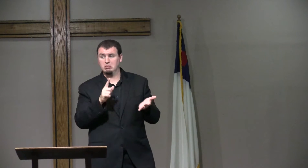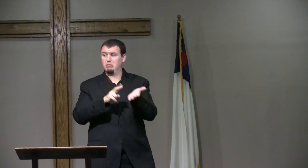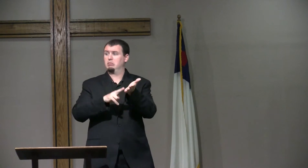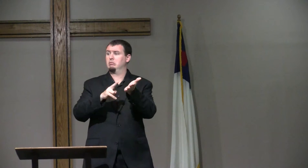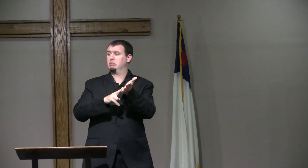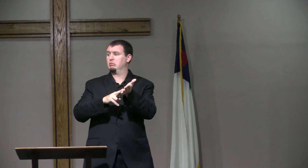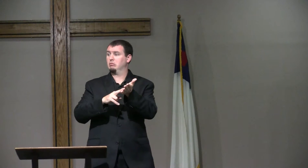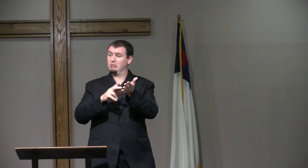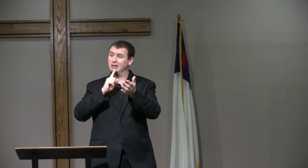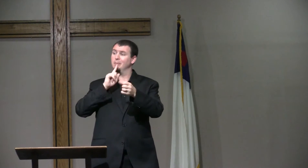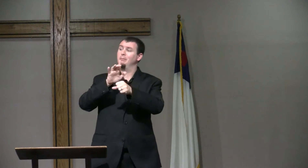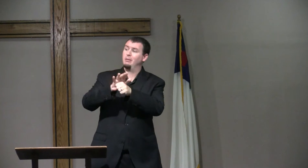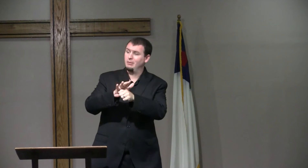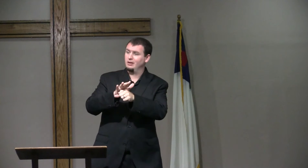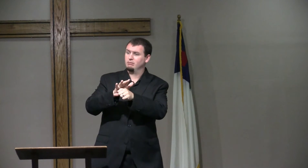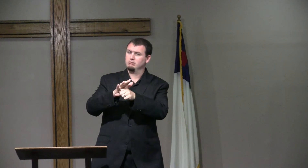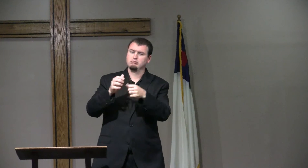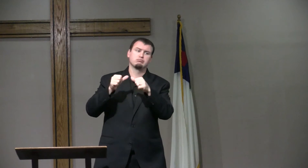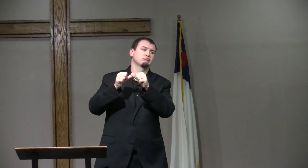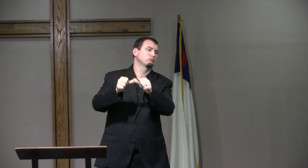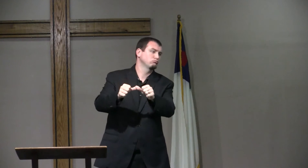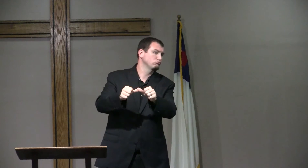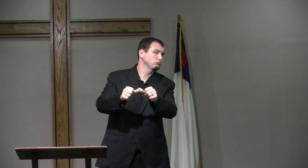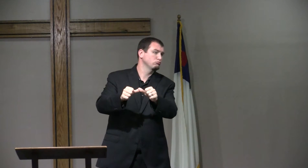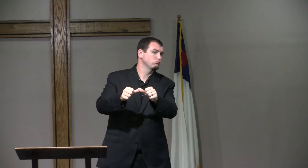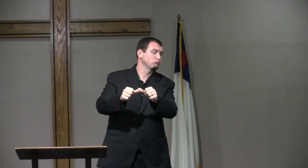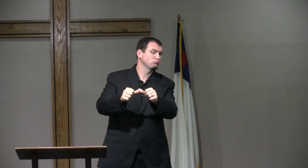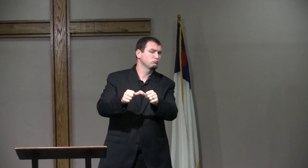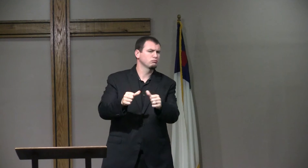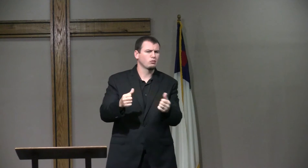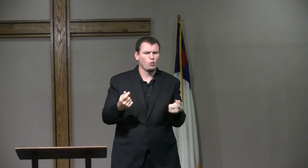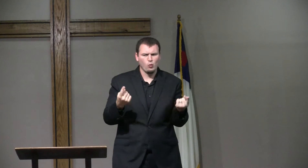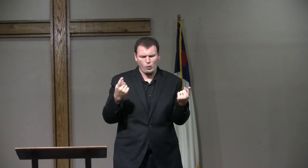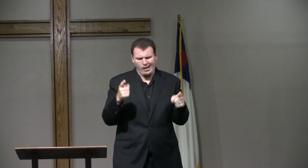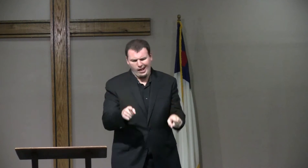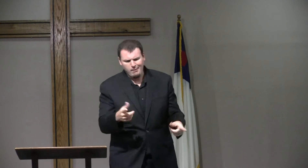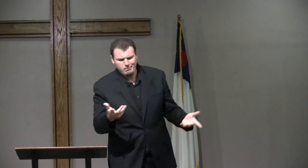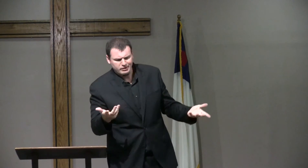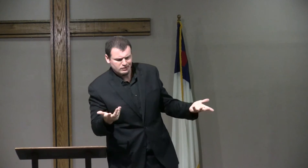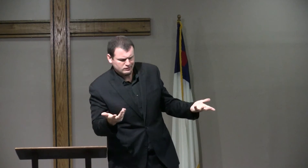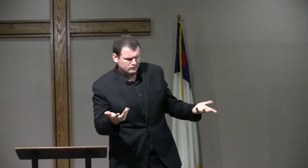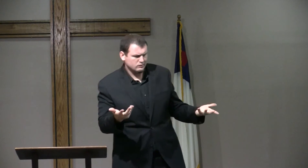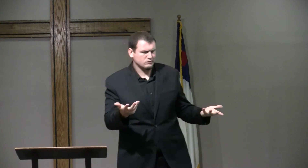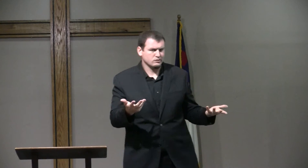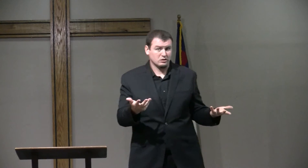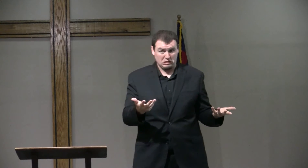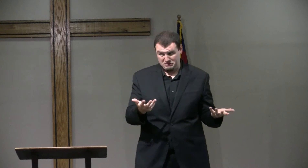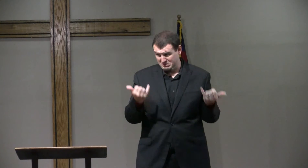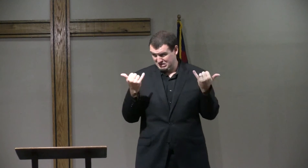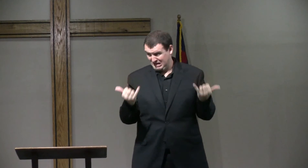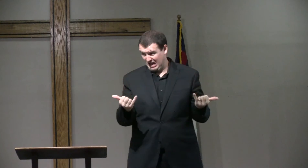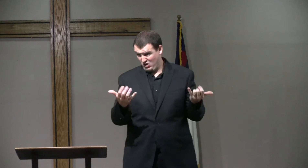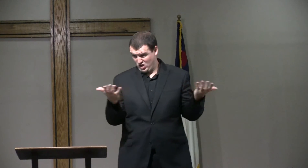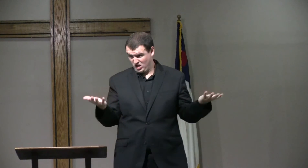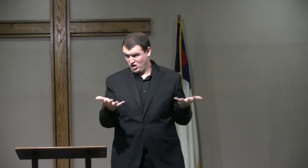when we marry someone. It's a commitment to be with that person.